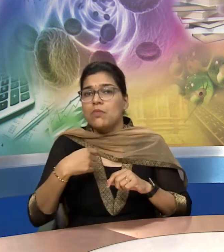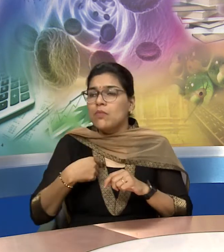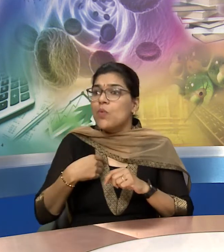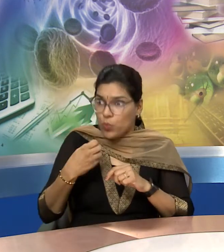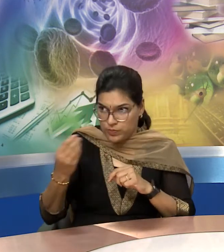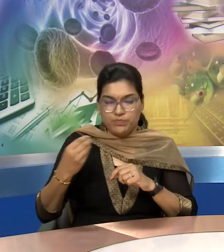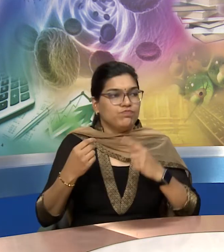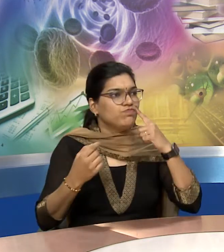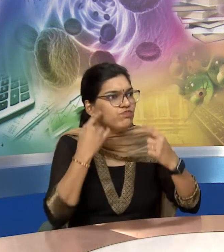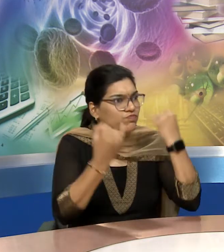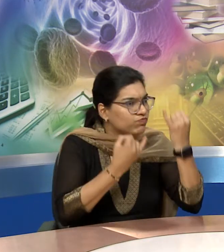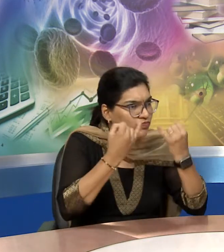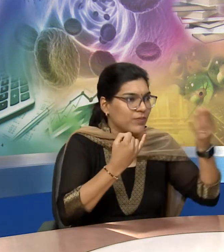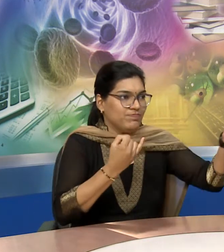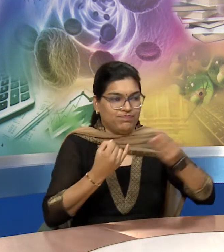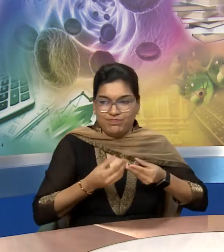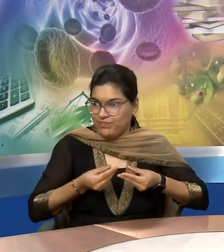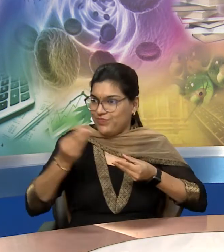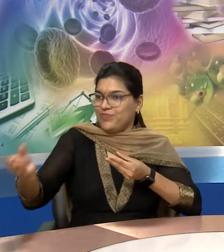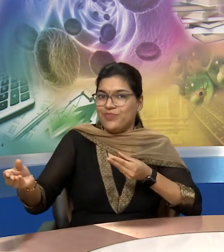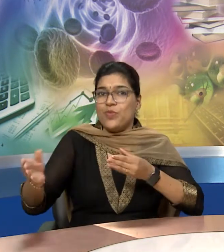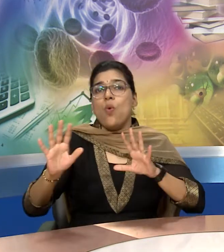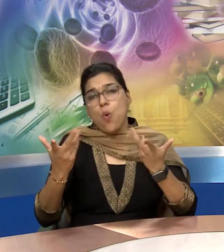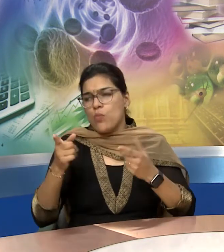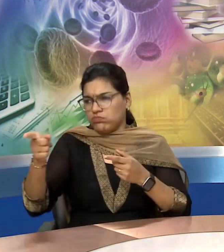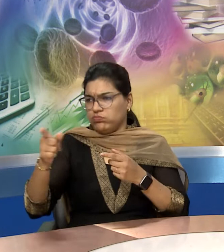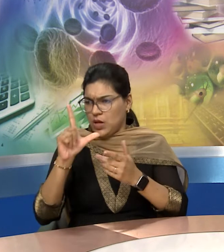looking after the information which is provided carefully.